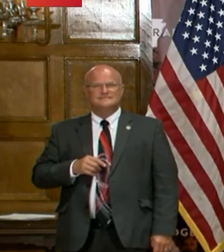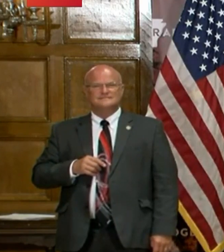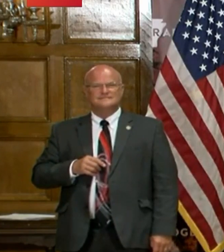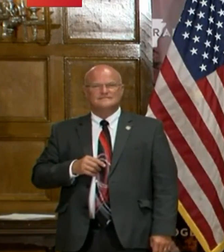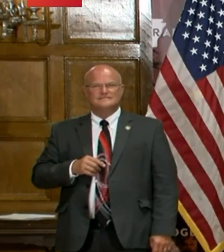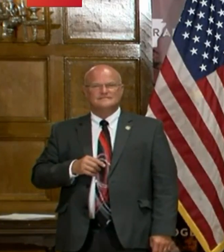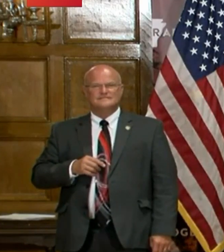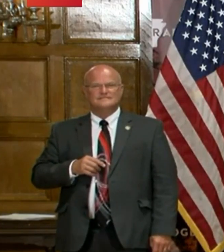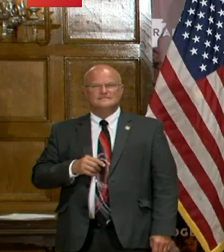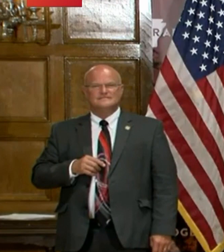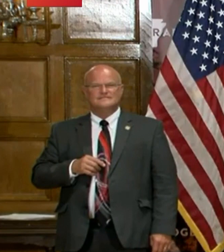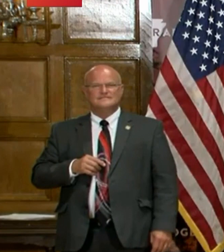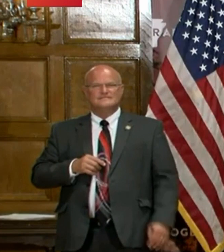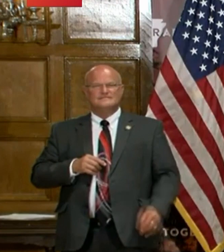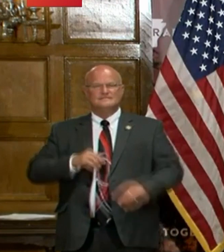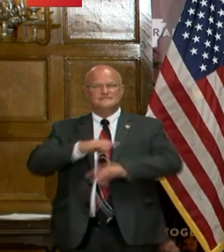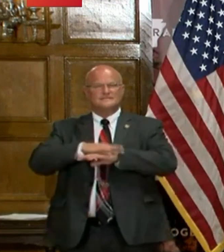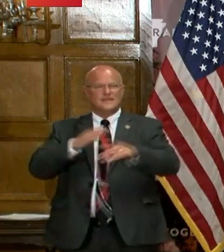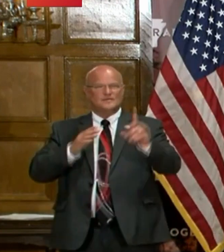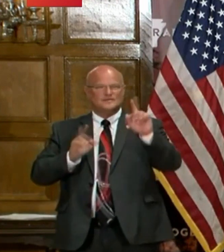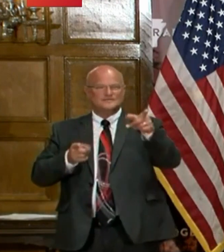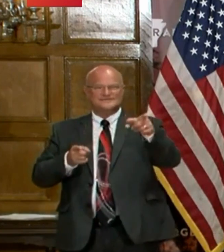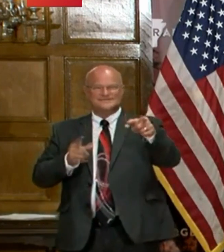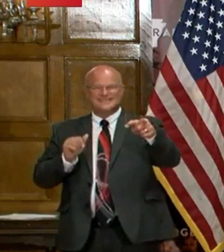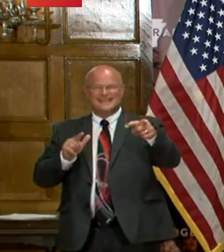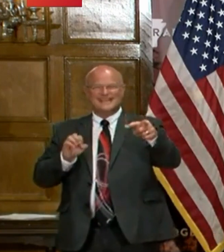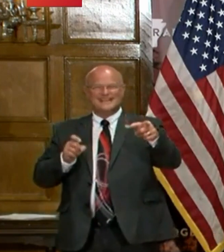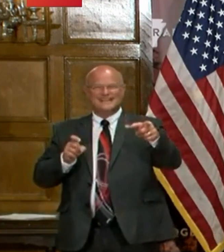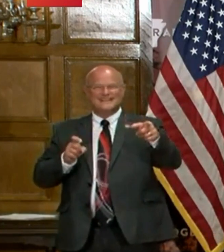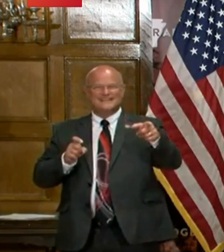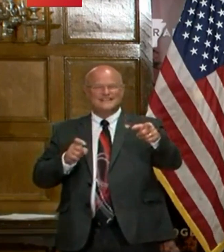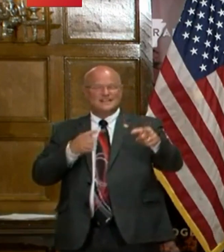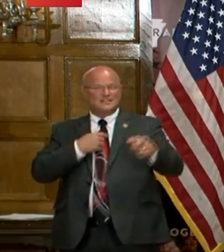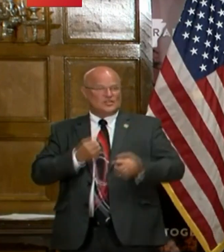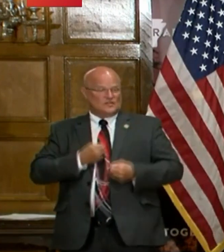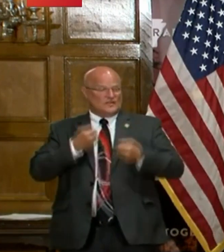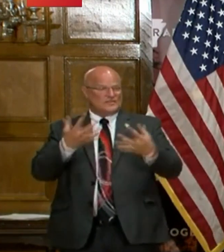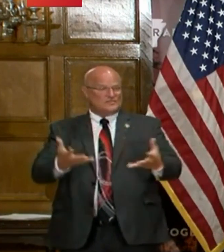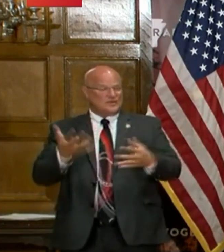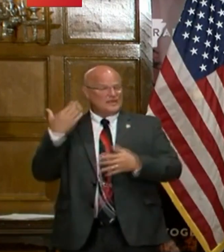for cooperative purchasing of things like testing gear.